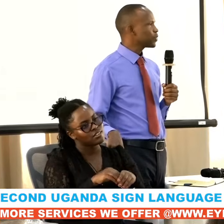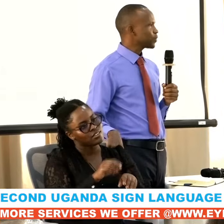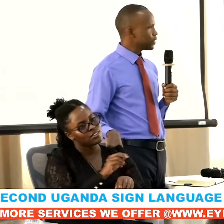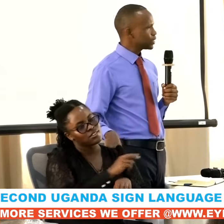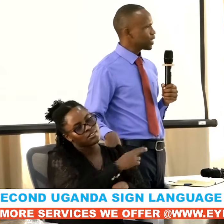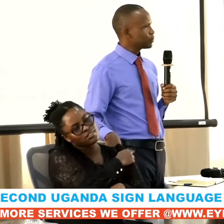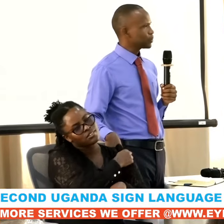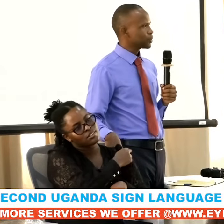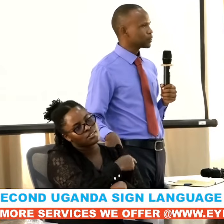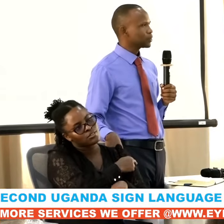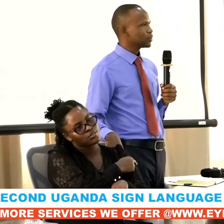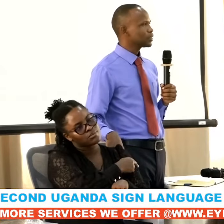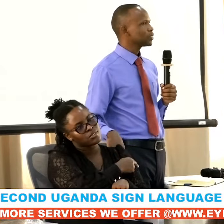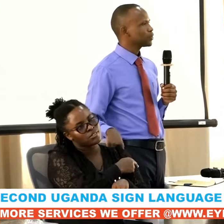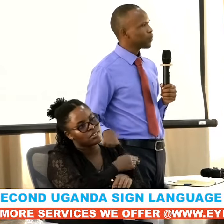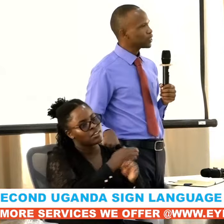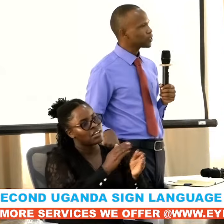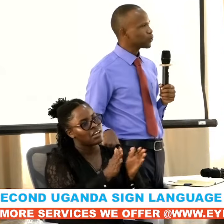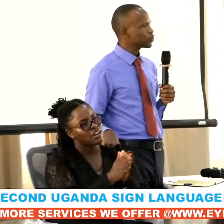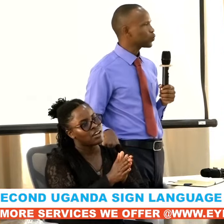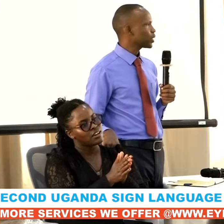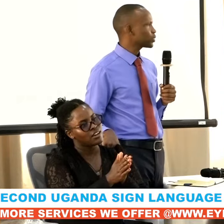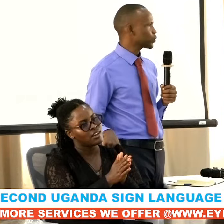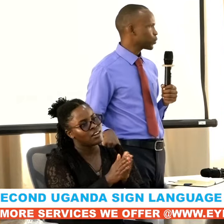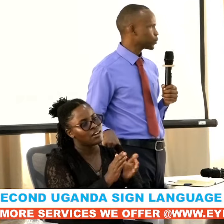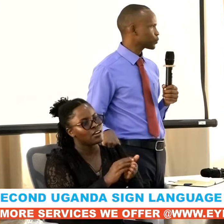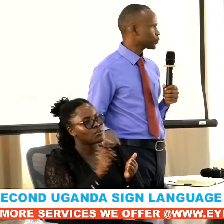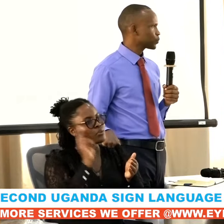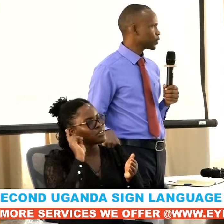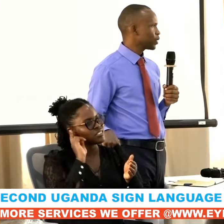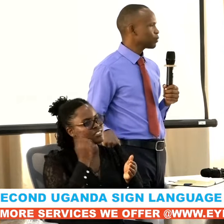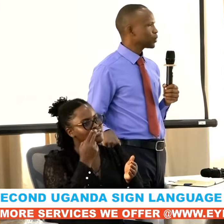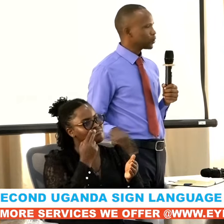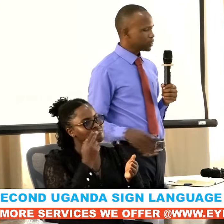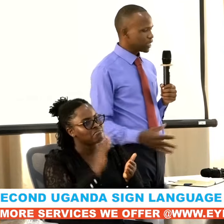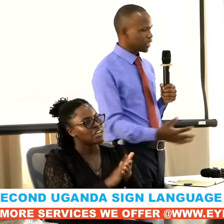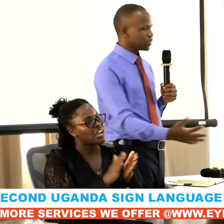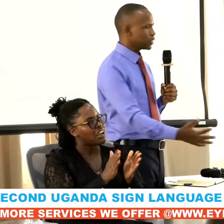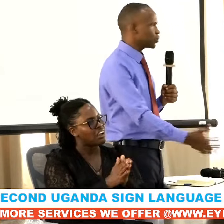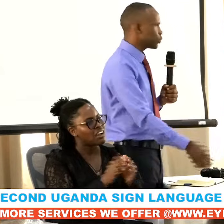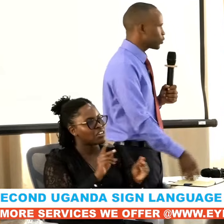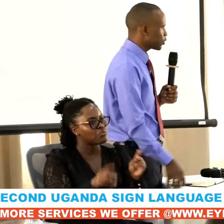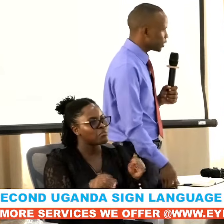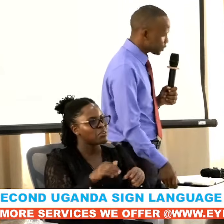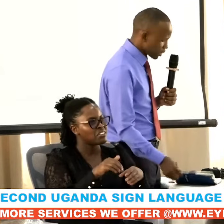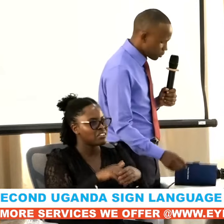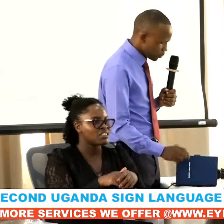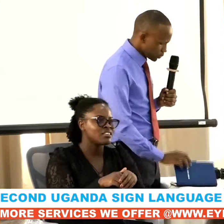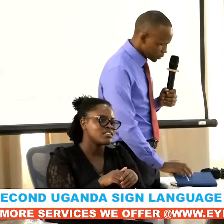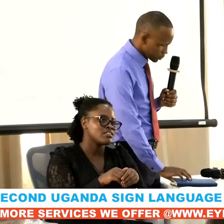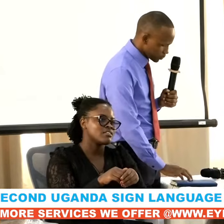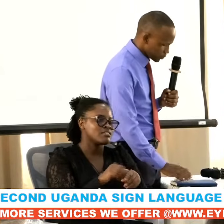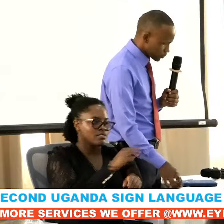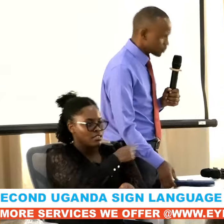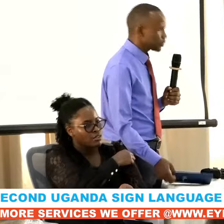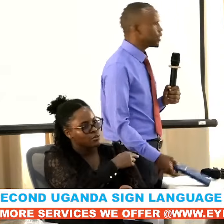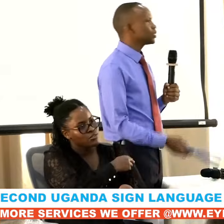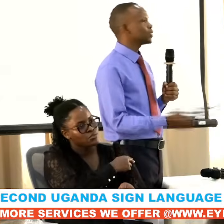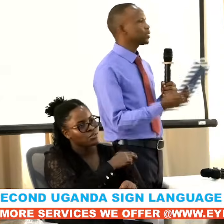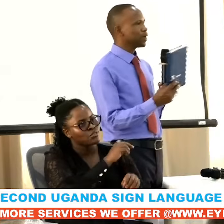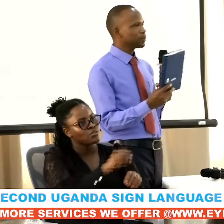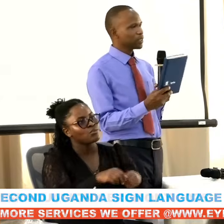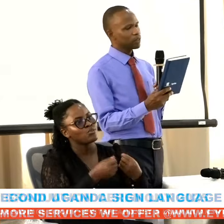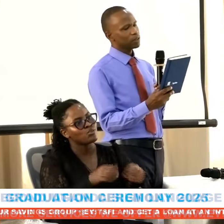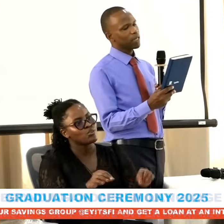for 3 times she was not worked on, because the nurses would correct the books. Then